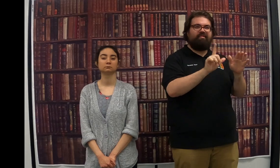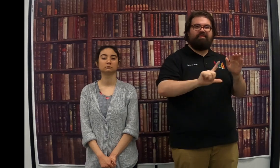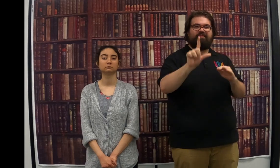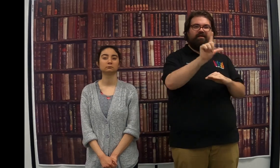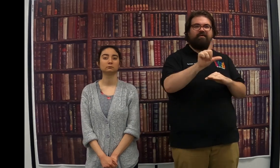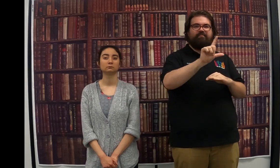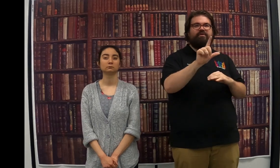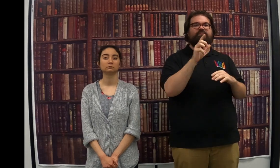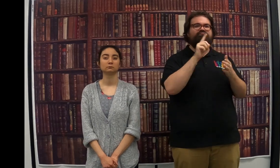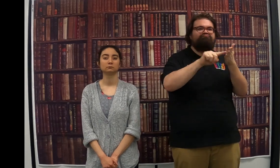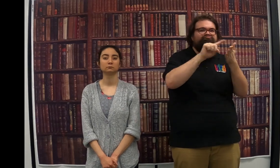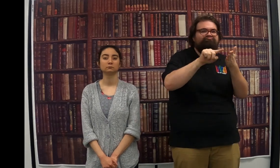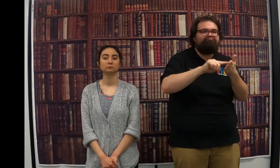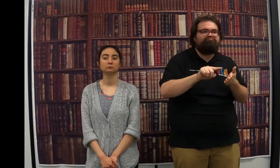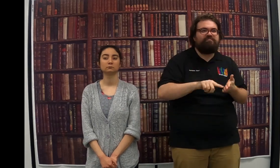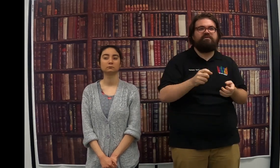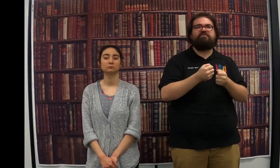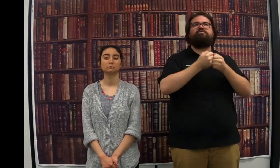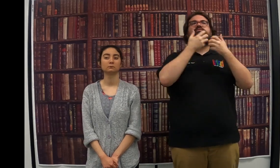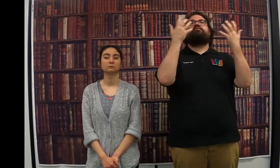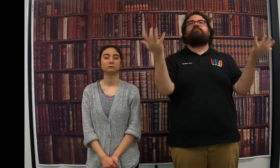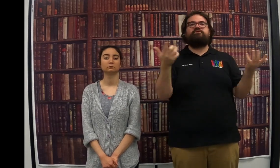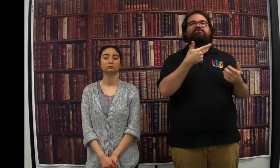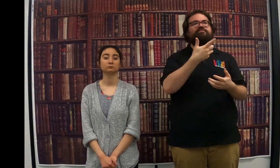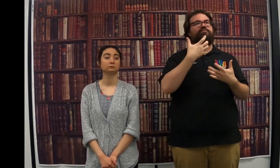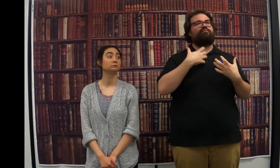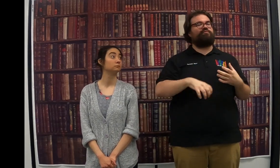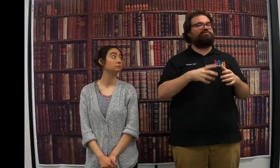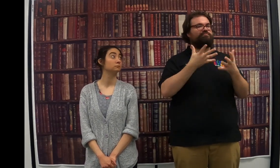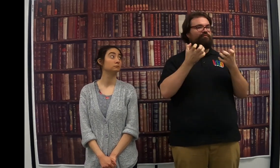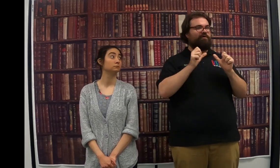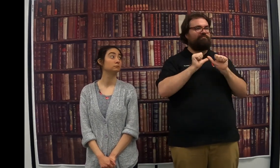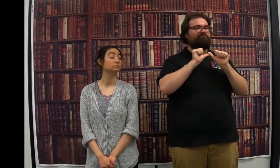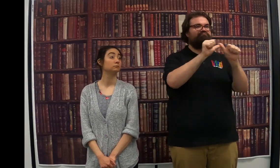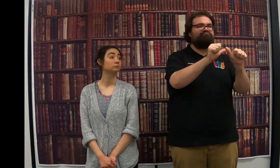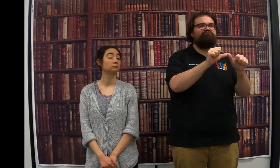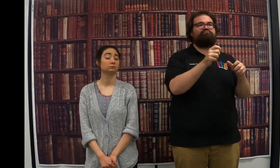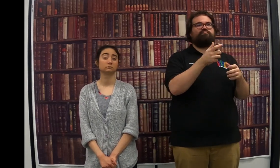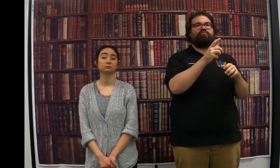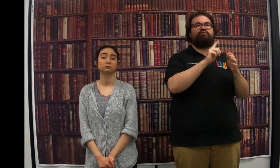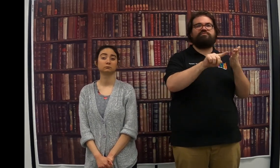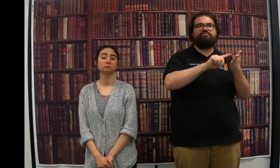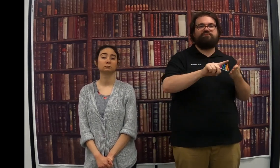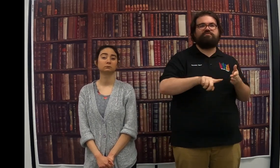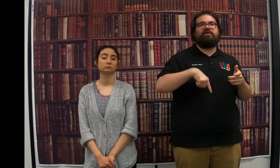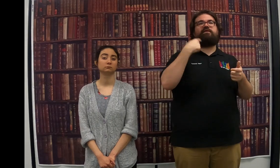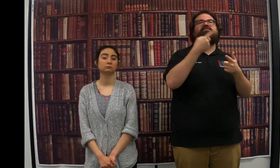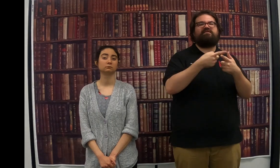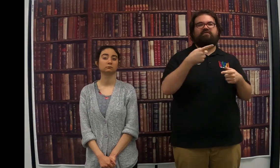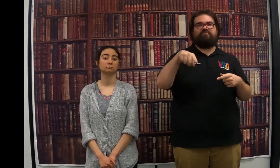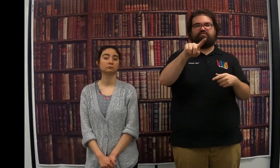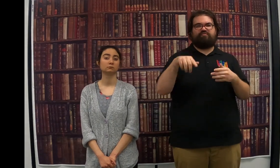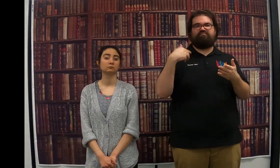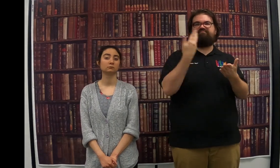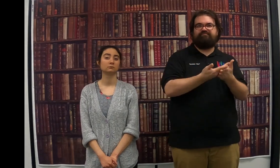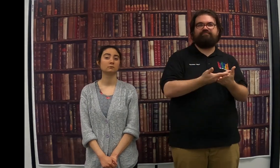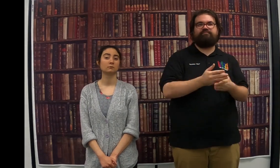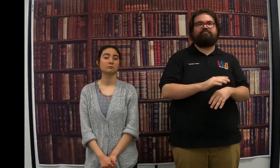in the library in research. So much so that he wished to continue researching until the moment you all arrived.